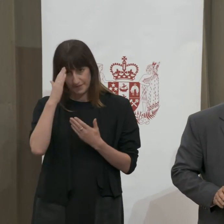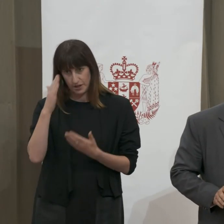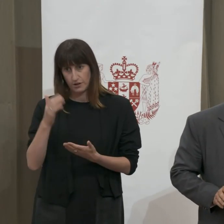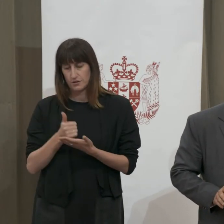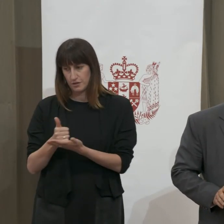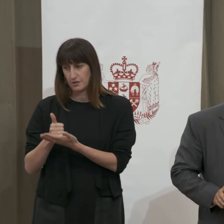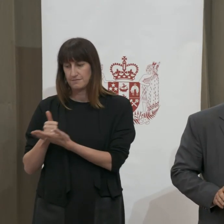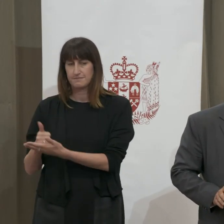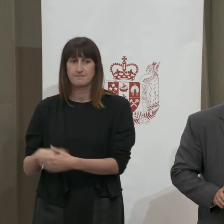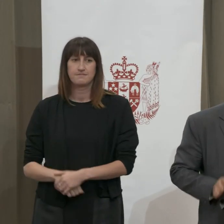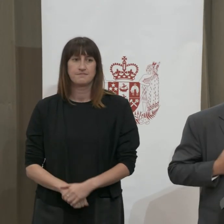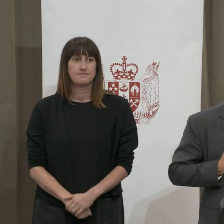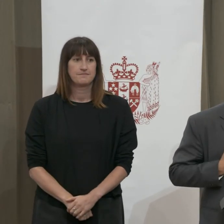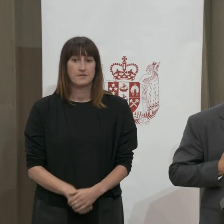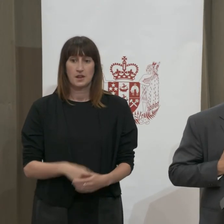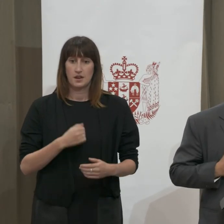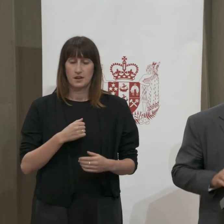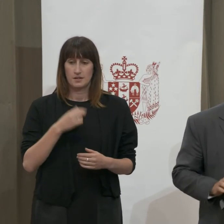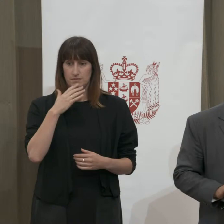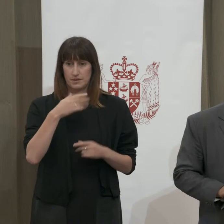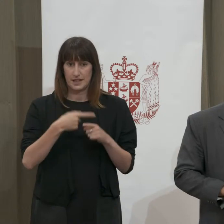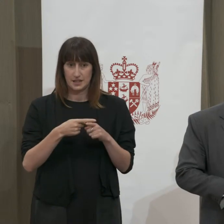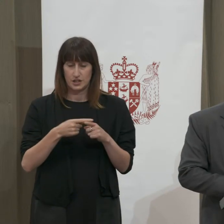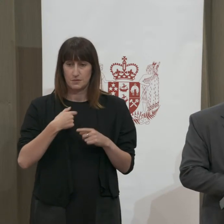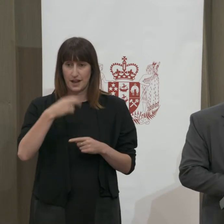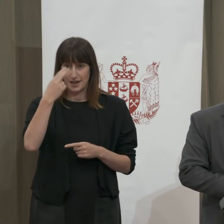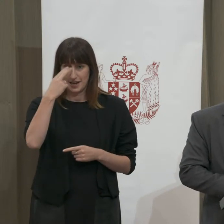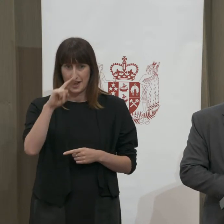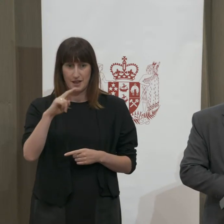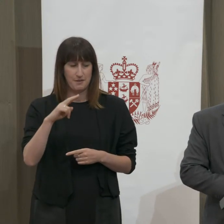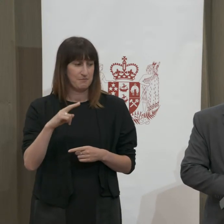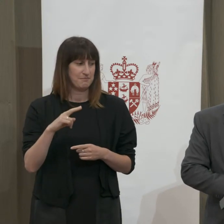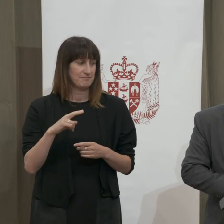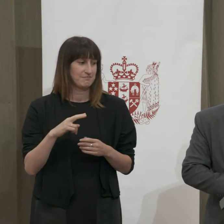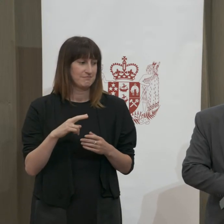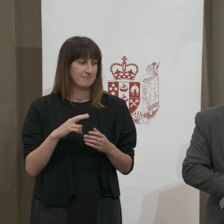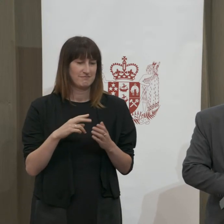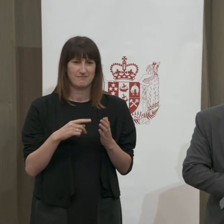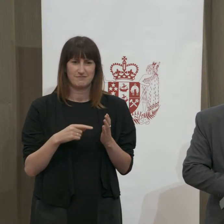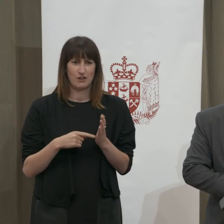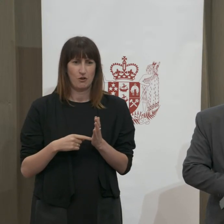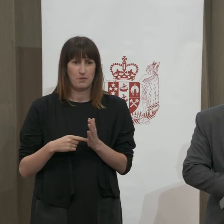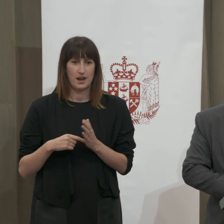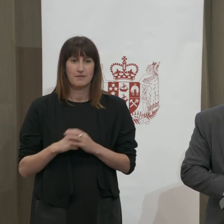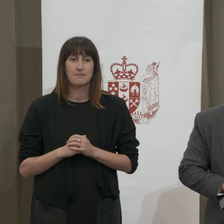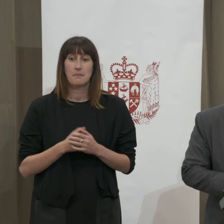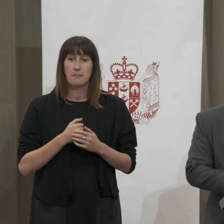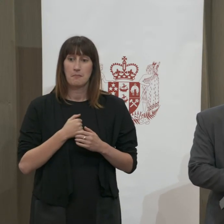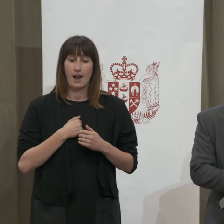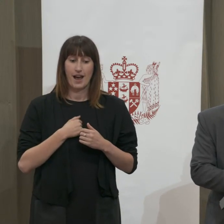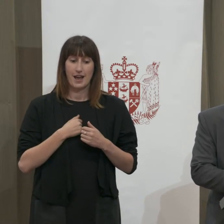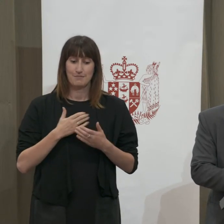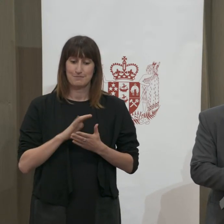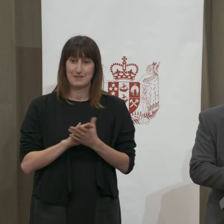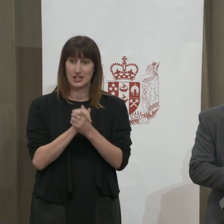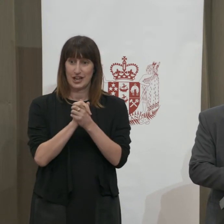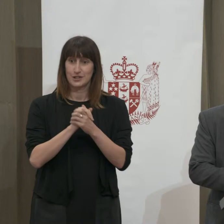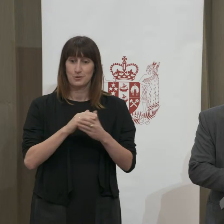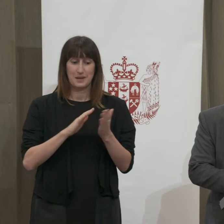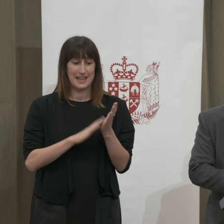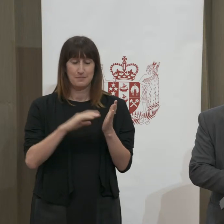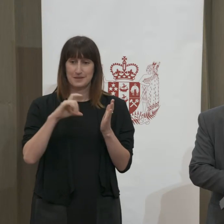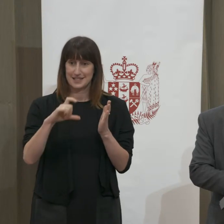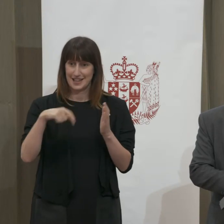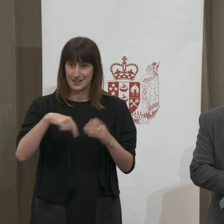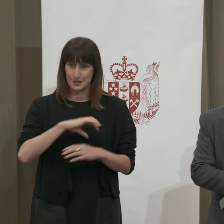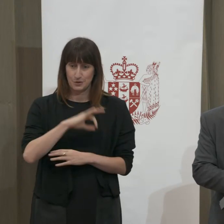tātou. My name is Te Rau Kupinga, it's my absolute delight to MC this morning. And